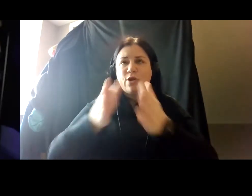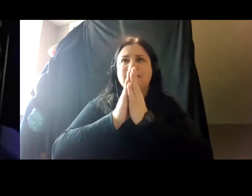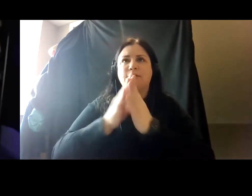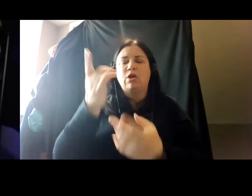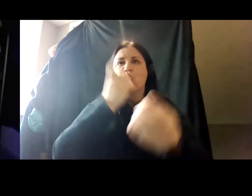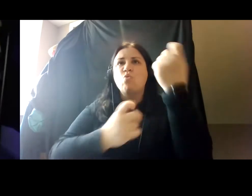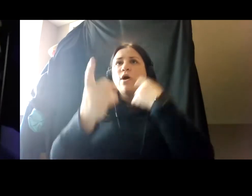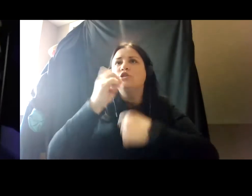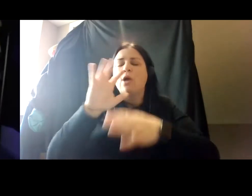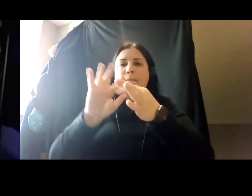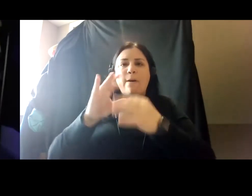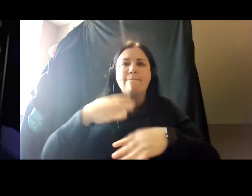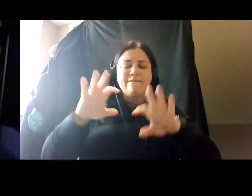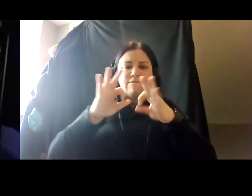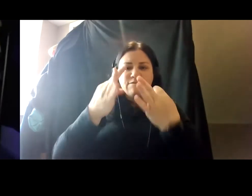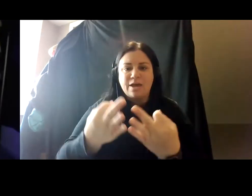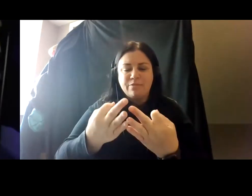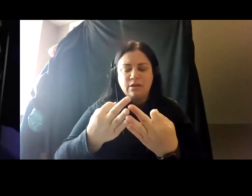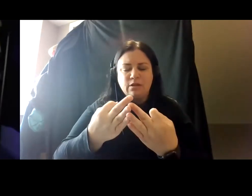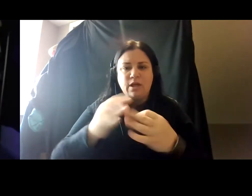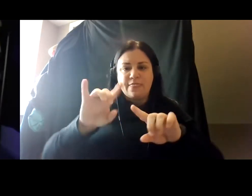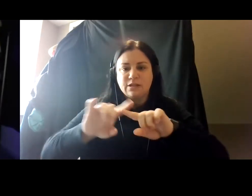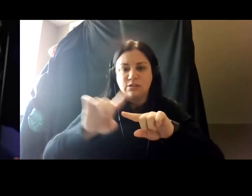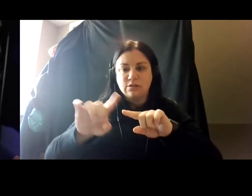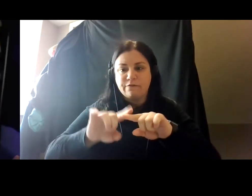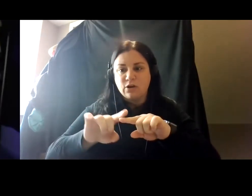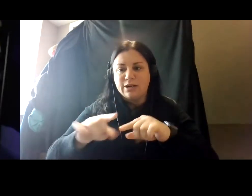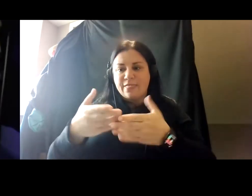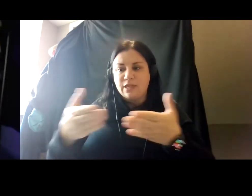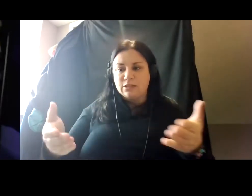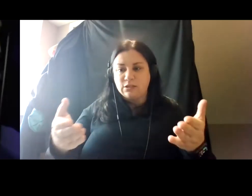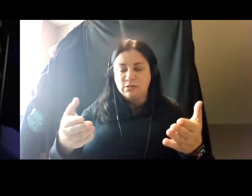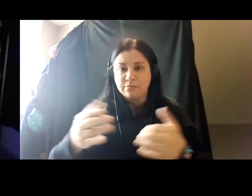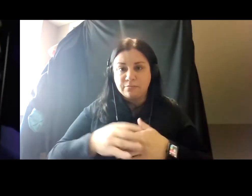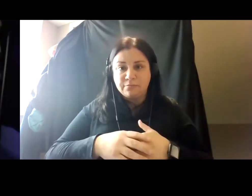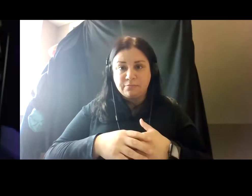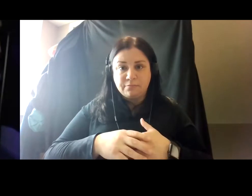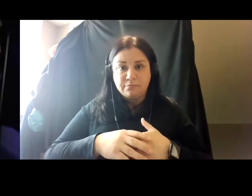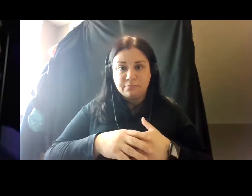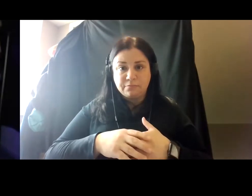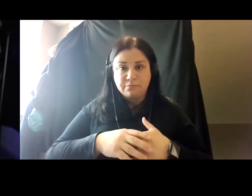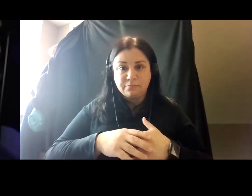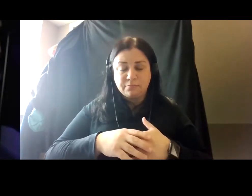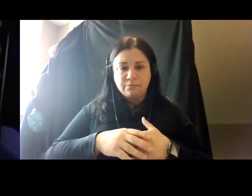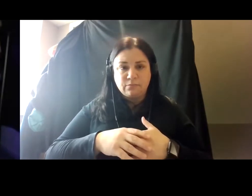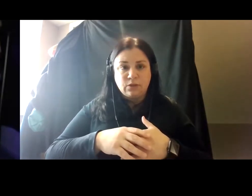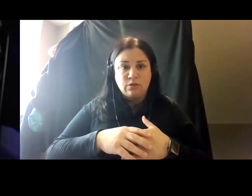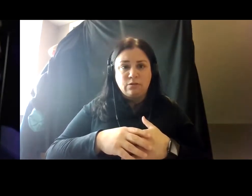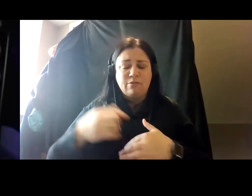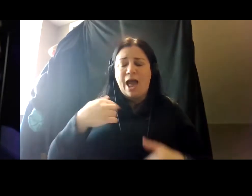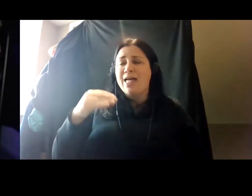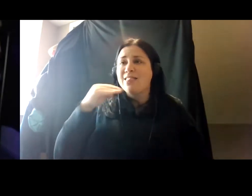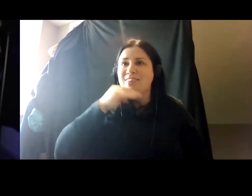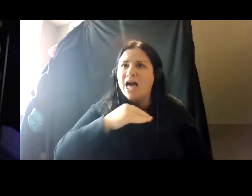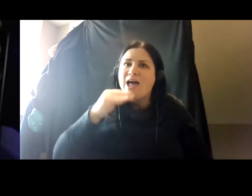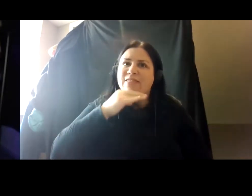questions about my family, about all different types of things. And all I did was just lie